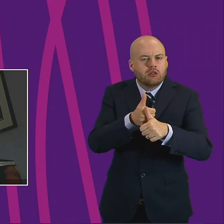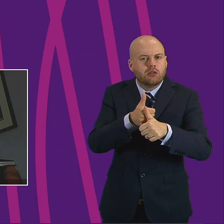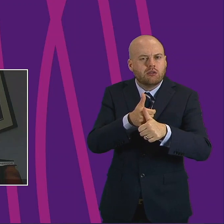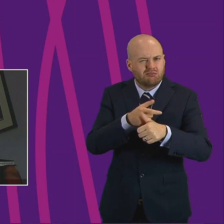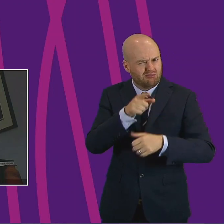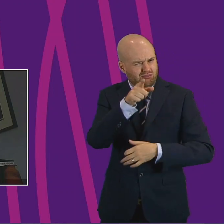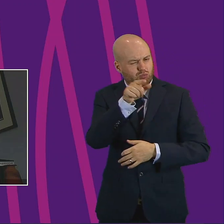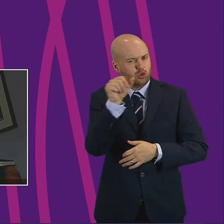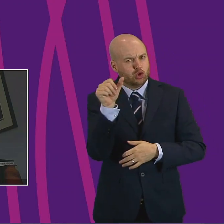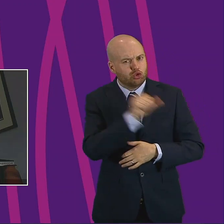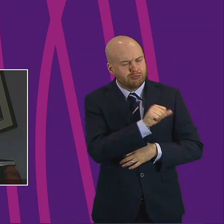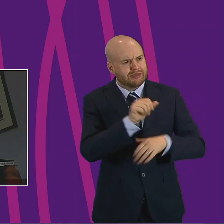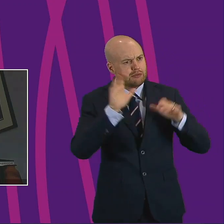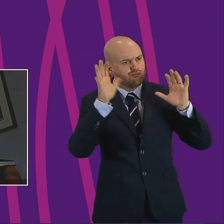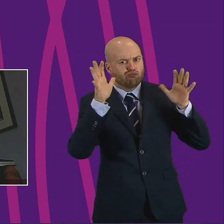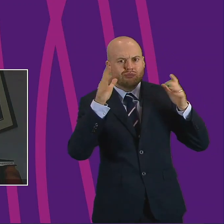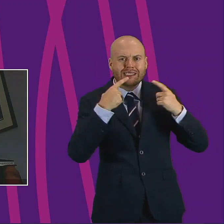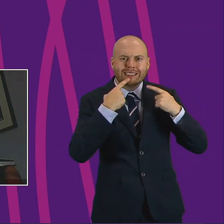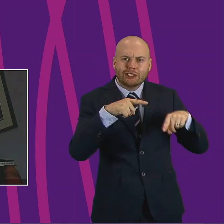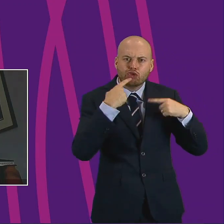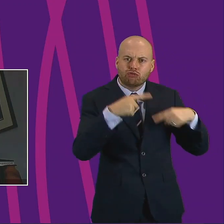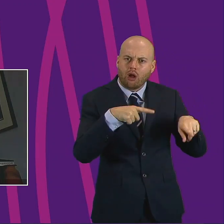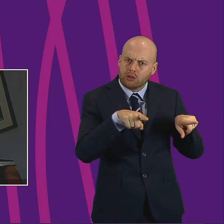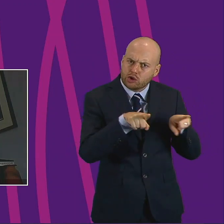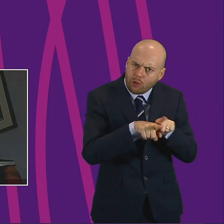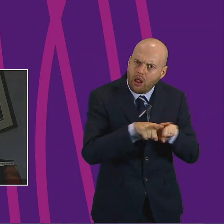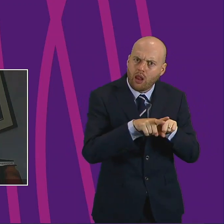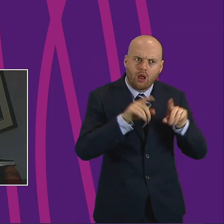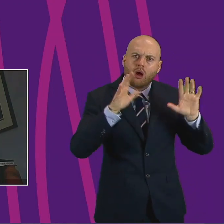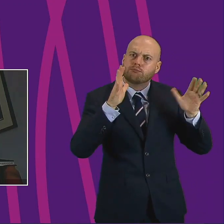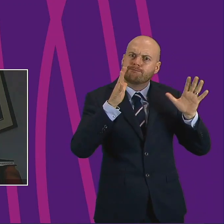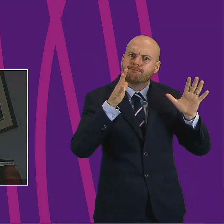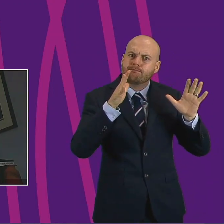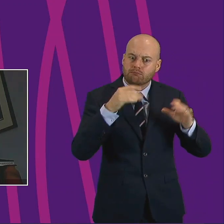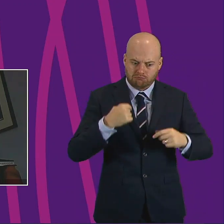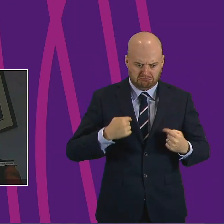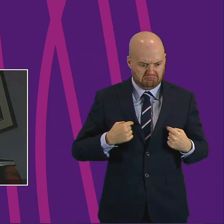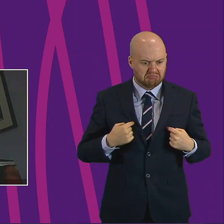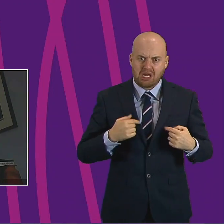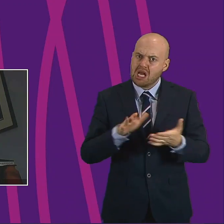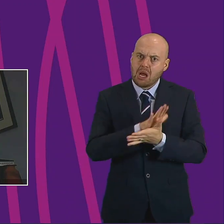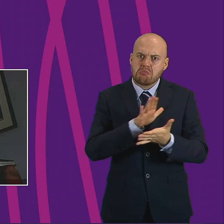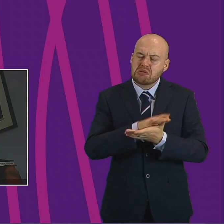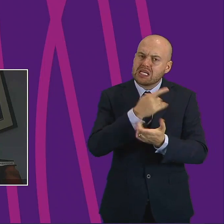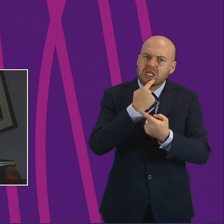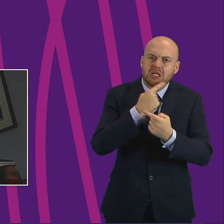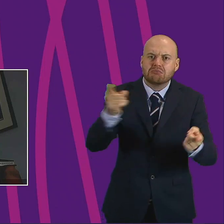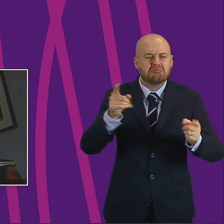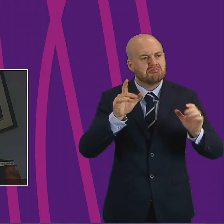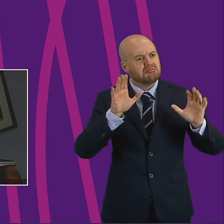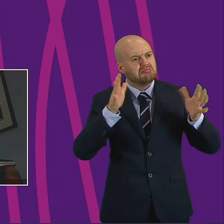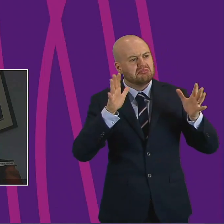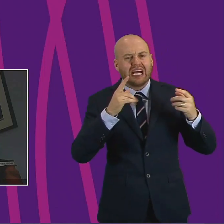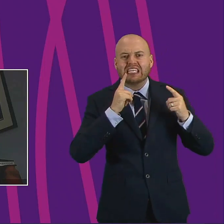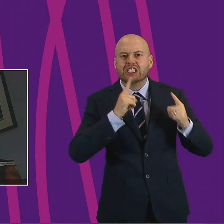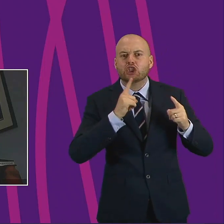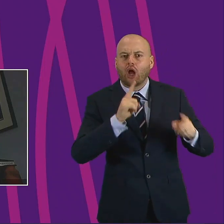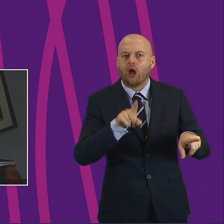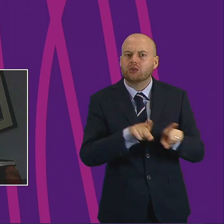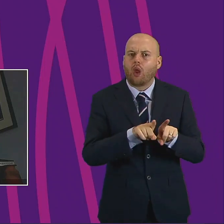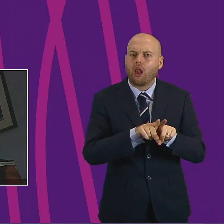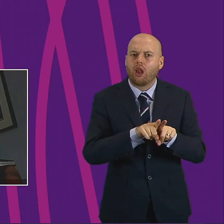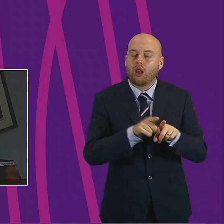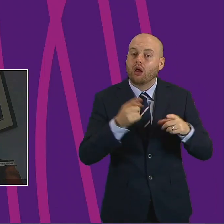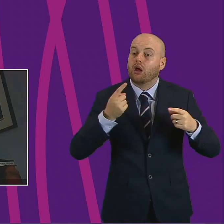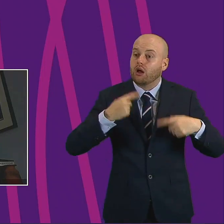who are delivering that education, then I am very pleased to do so, to make sure that teachers understand that the government appreciates